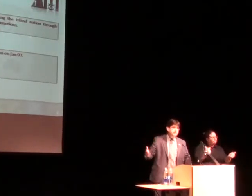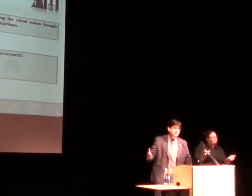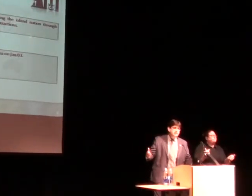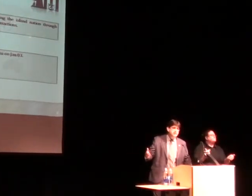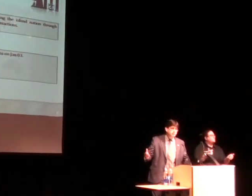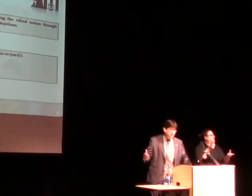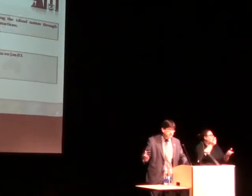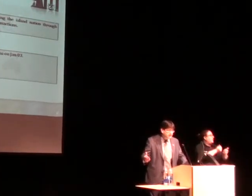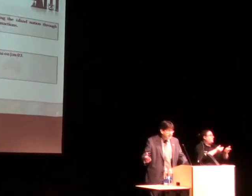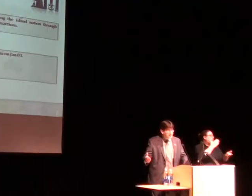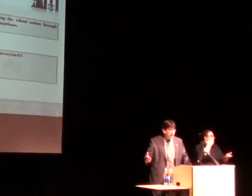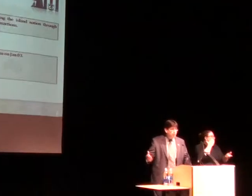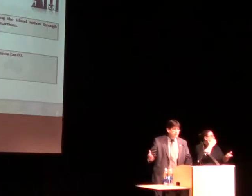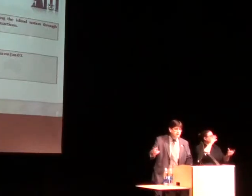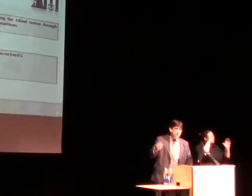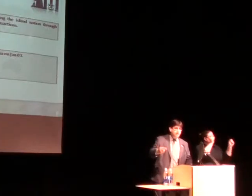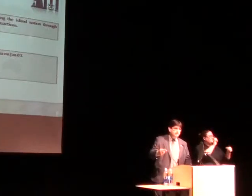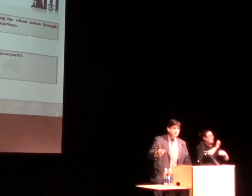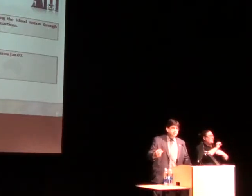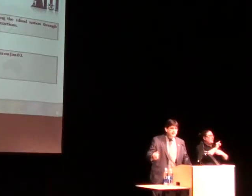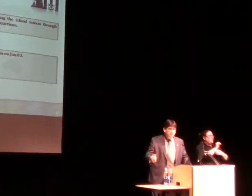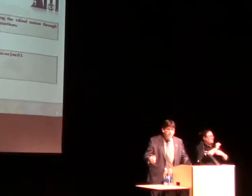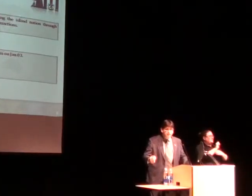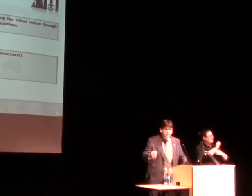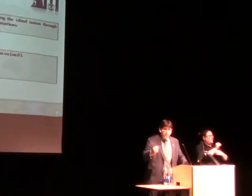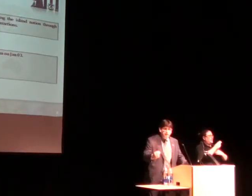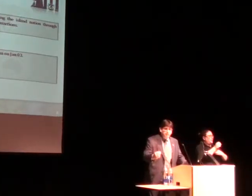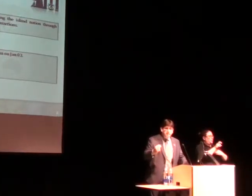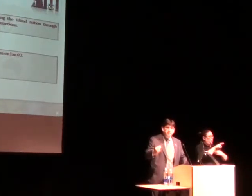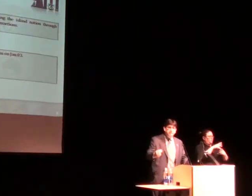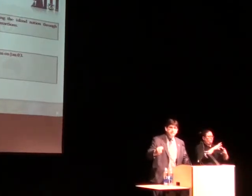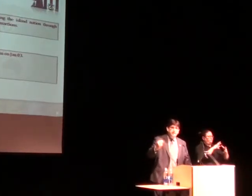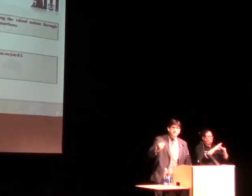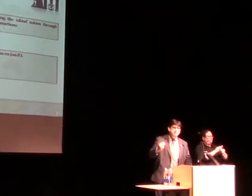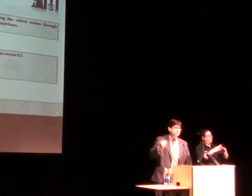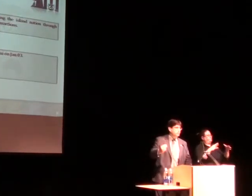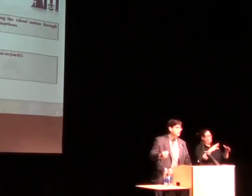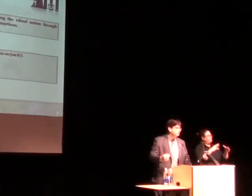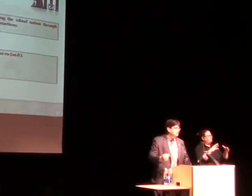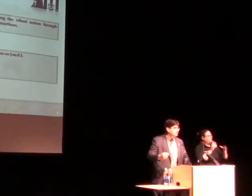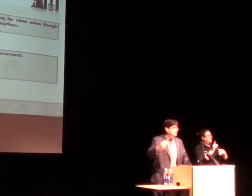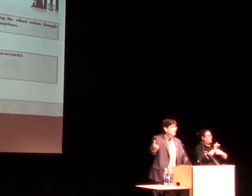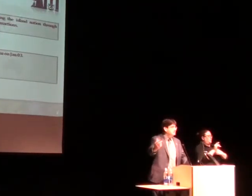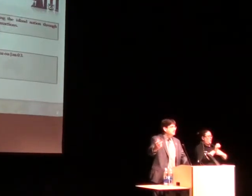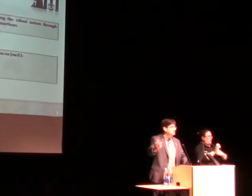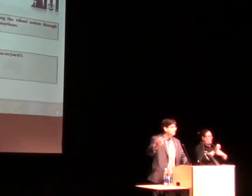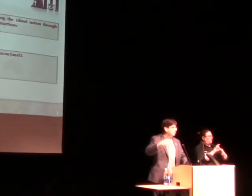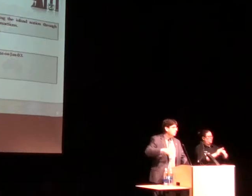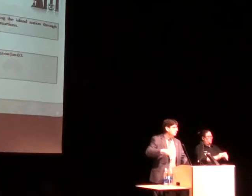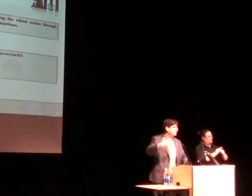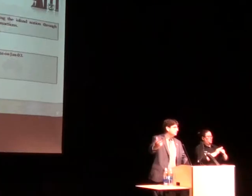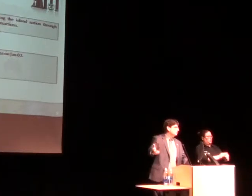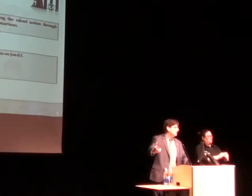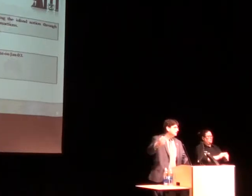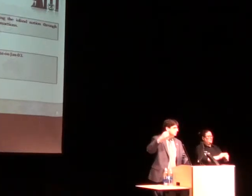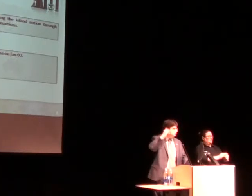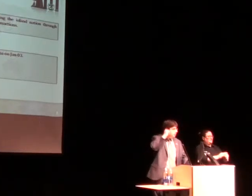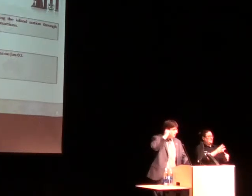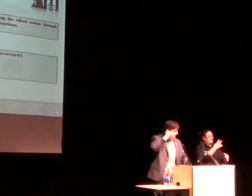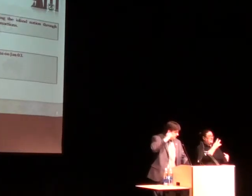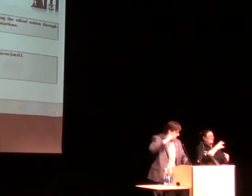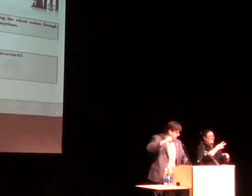that President Eisenhower cut the diplomatic relations on January 3, 1961, 17 days before President